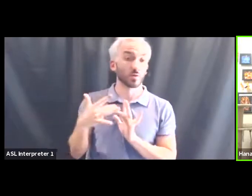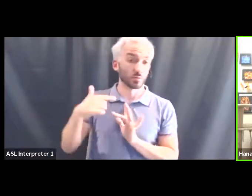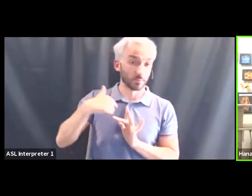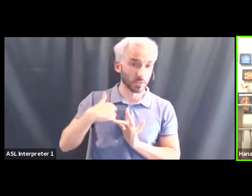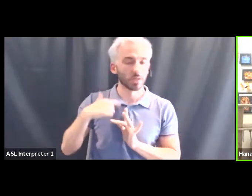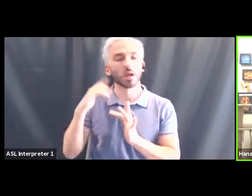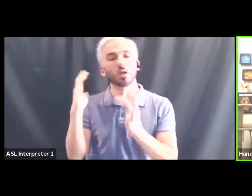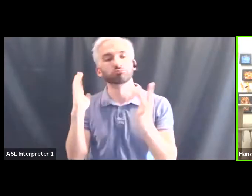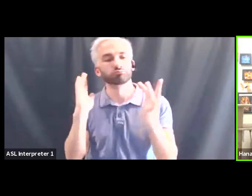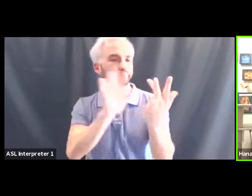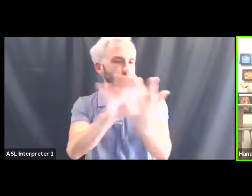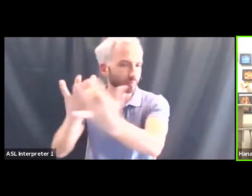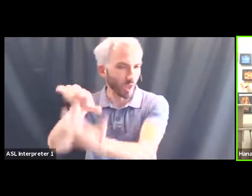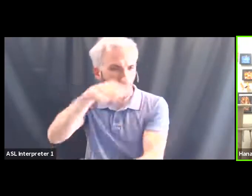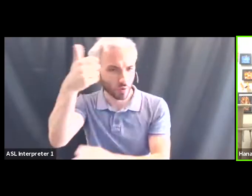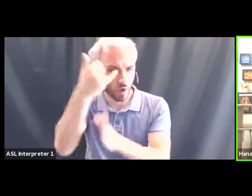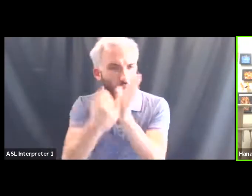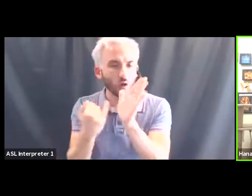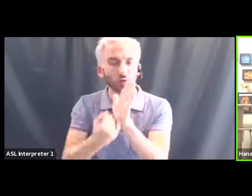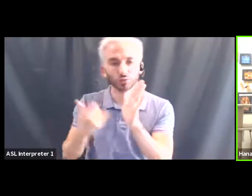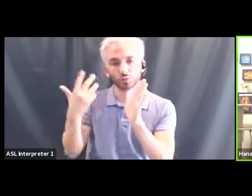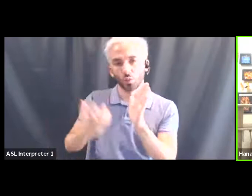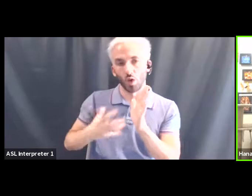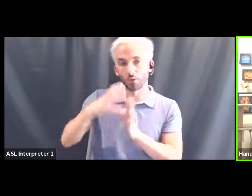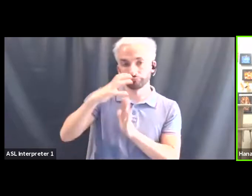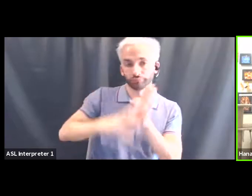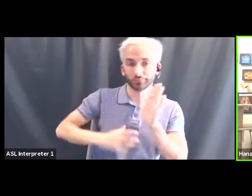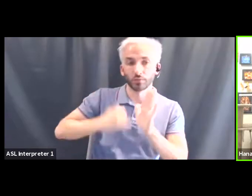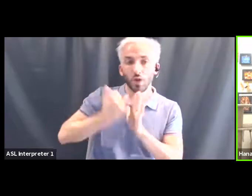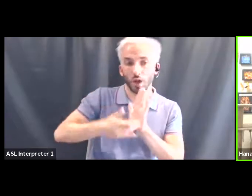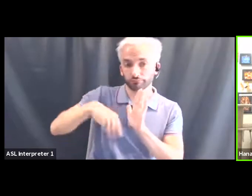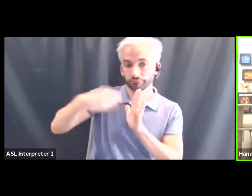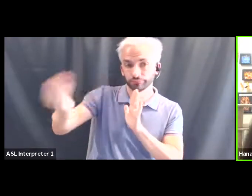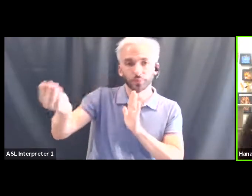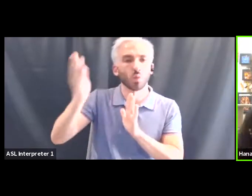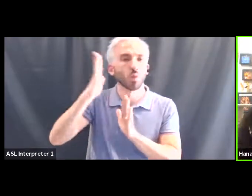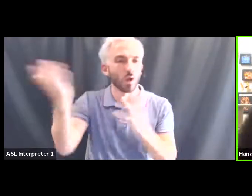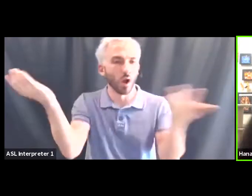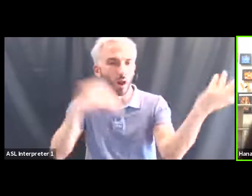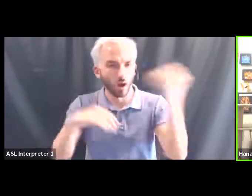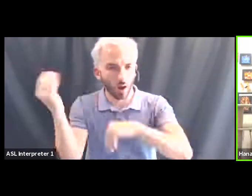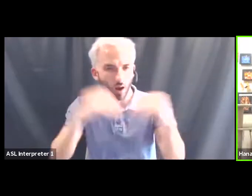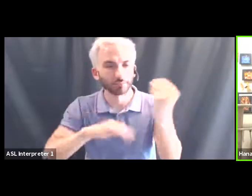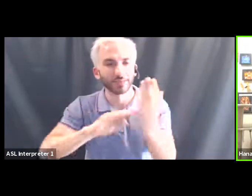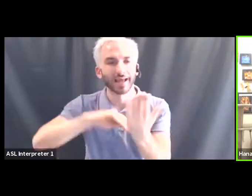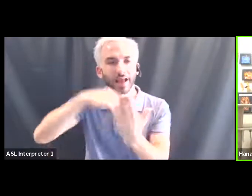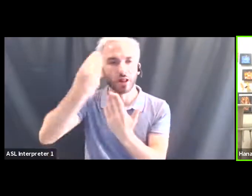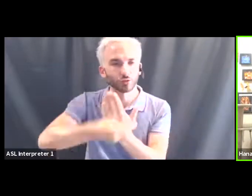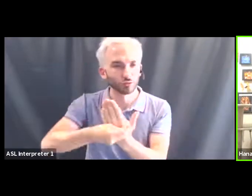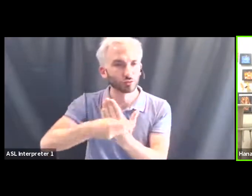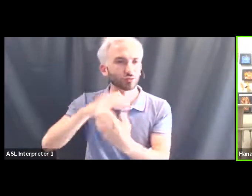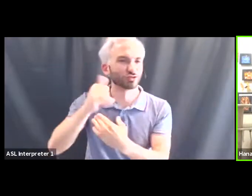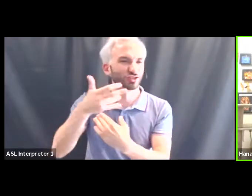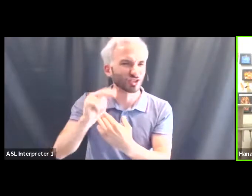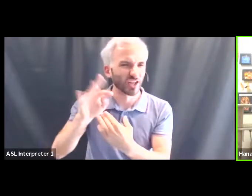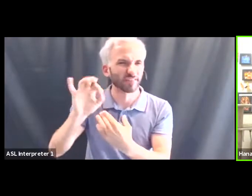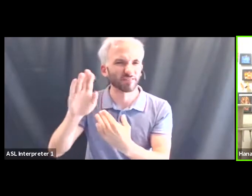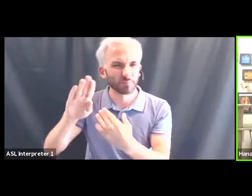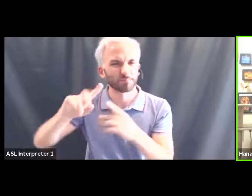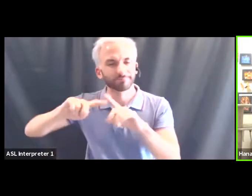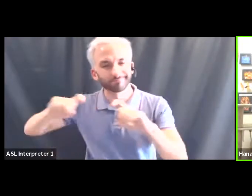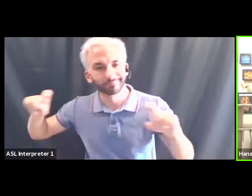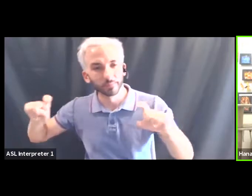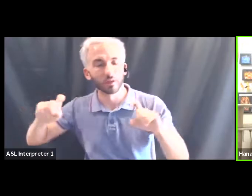to submit art to a calendar that was going to be raising awareness about political prisoners